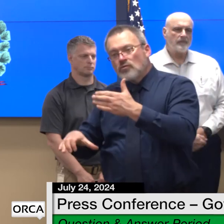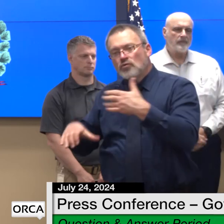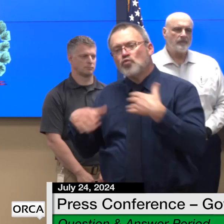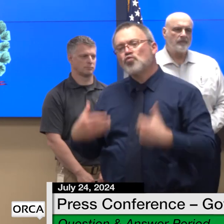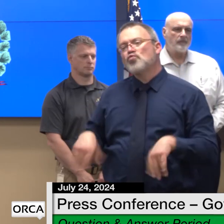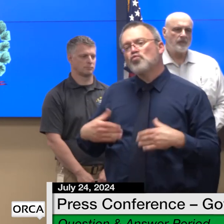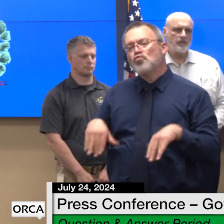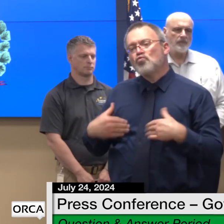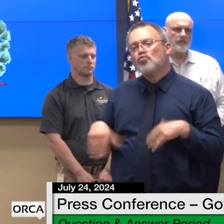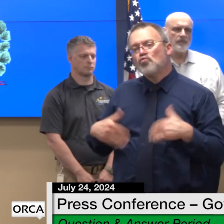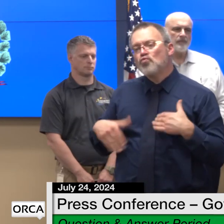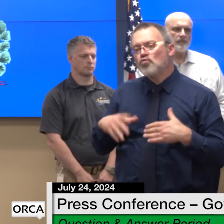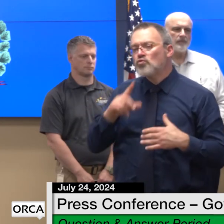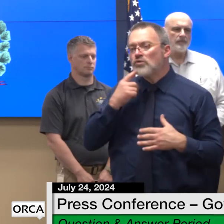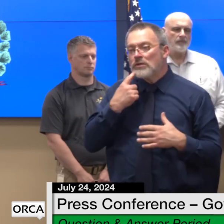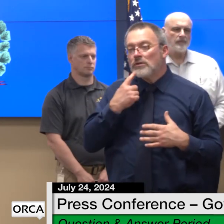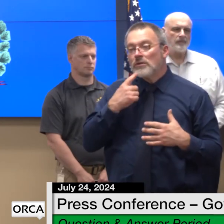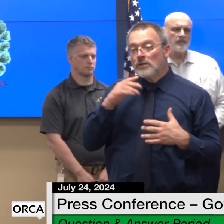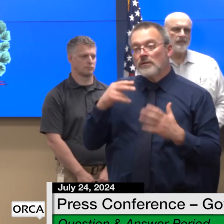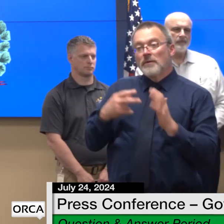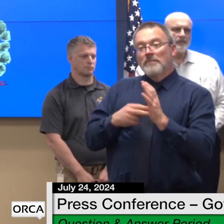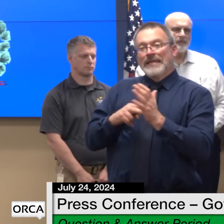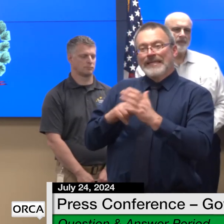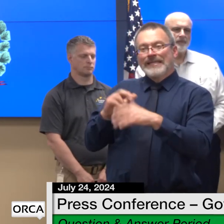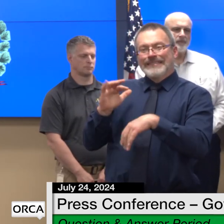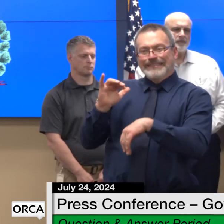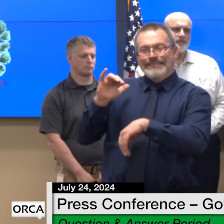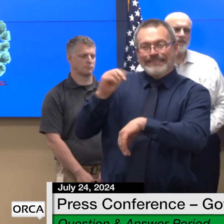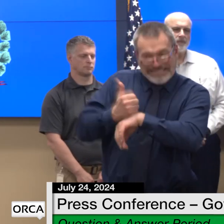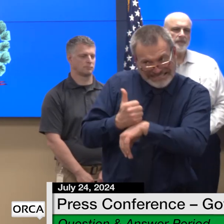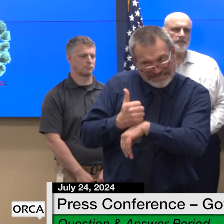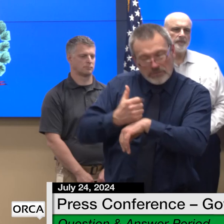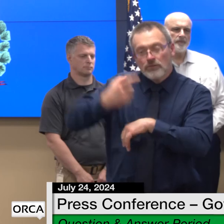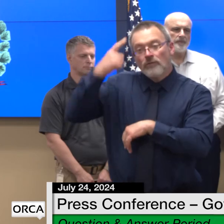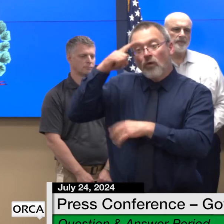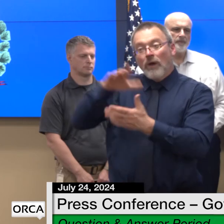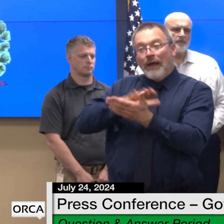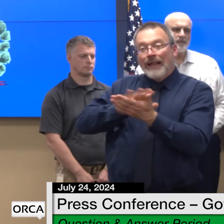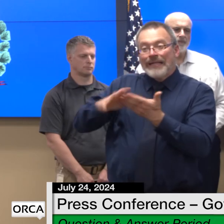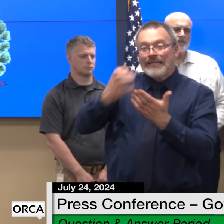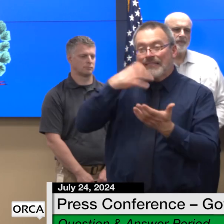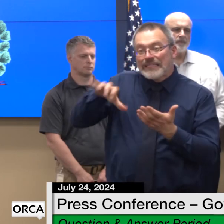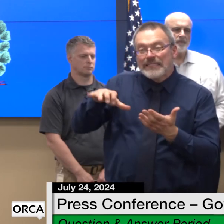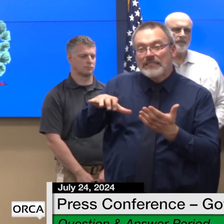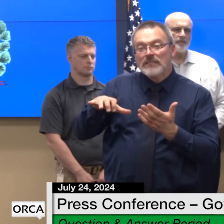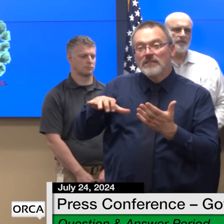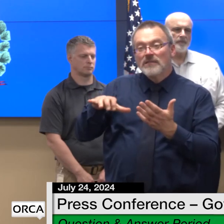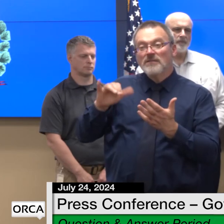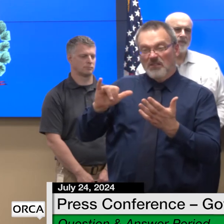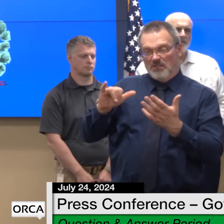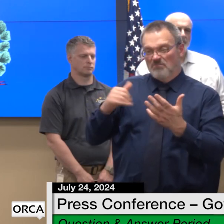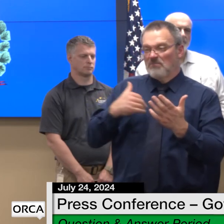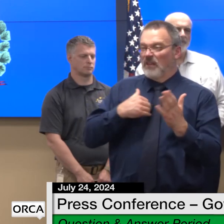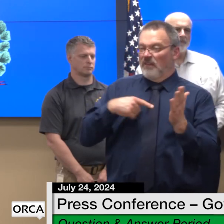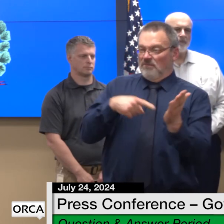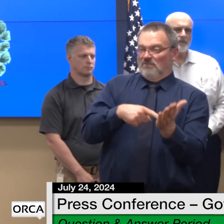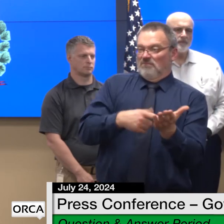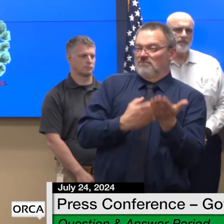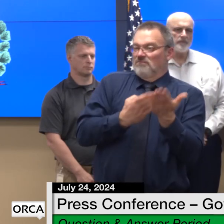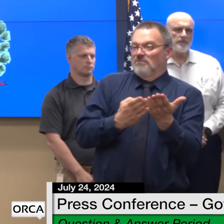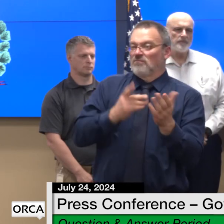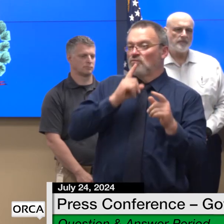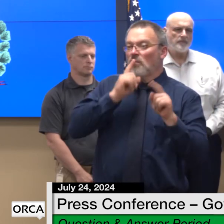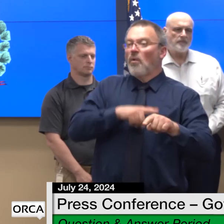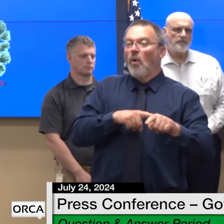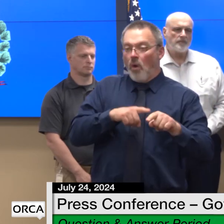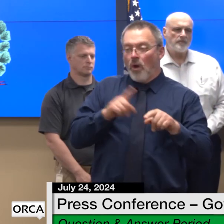point, including the Clean Heat Standard, where a major report from the Department of Public Service will be released